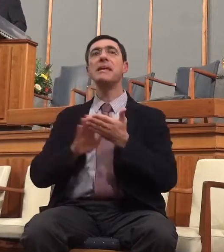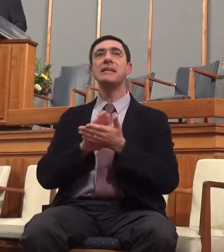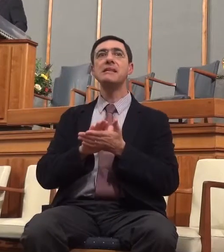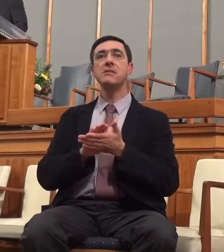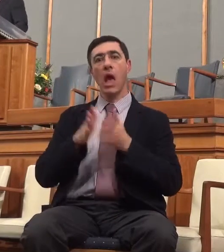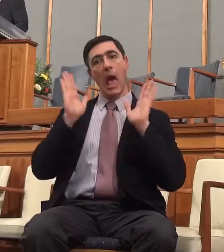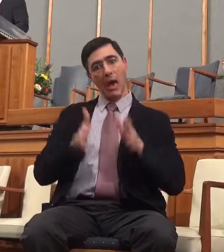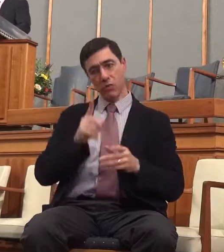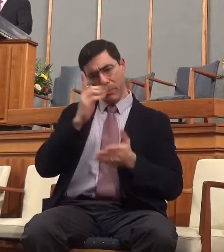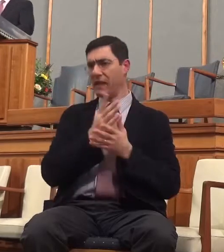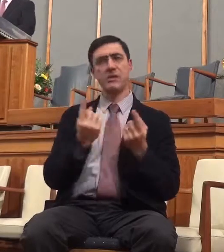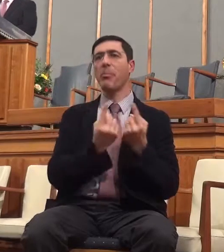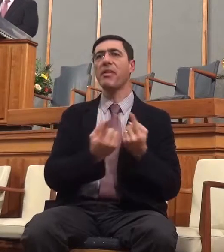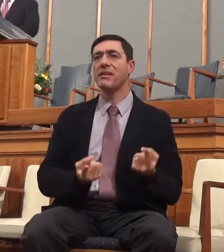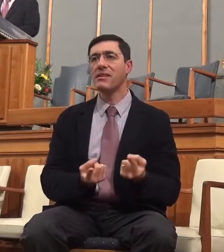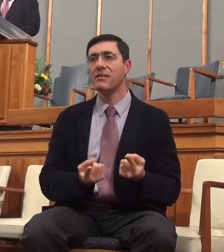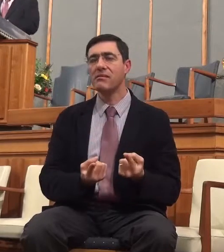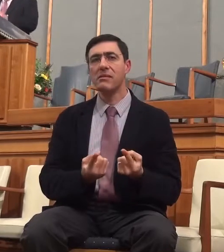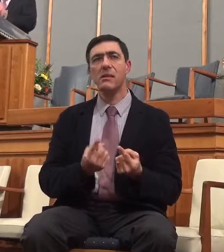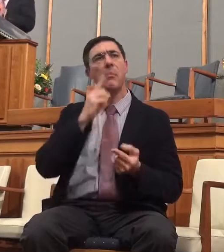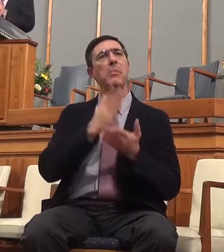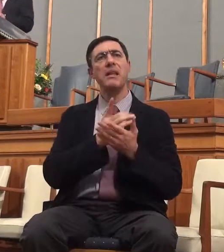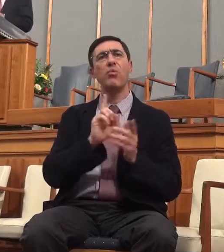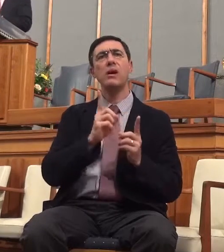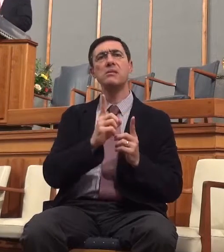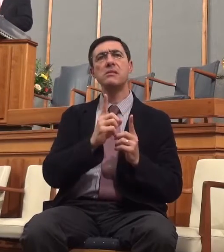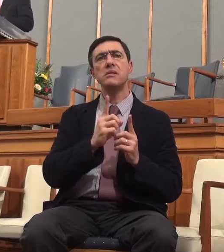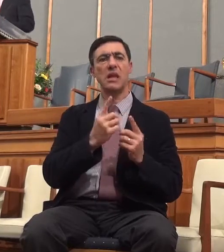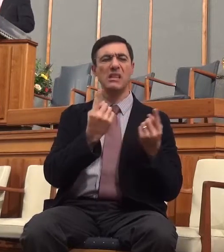in is so inferior, because actually you